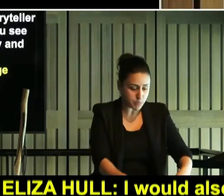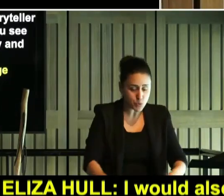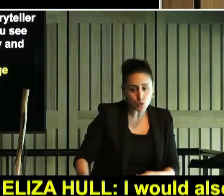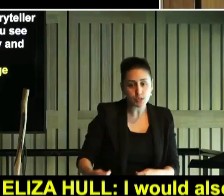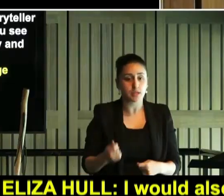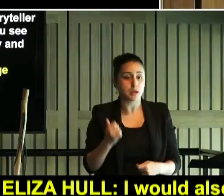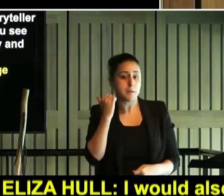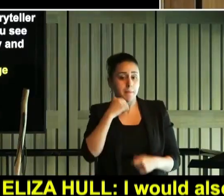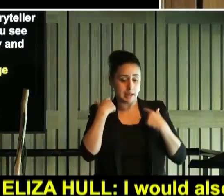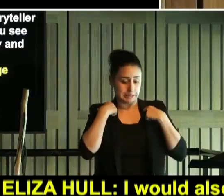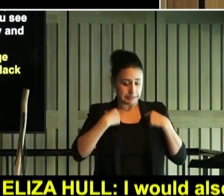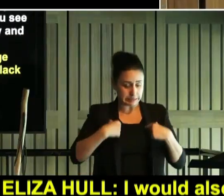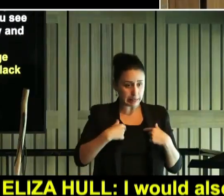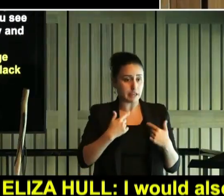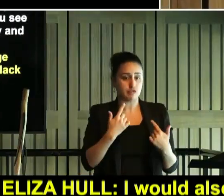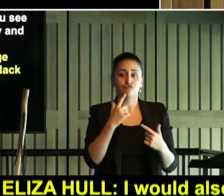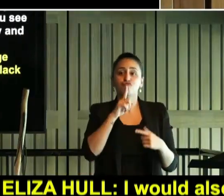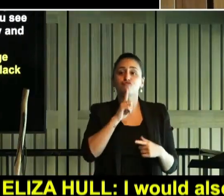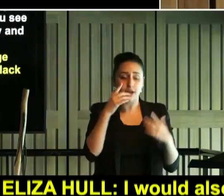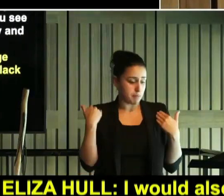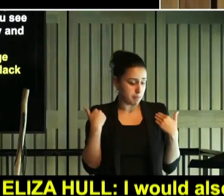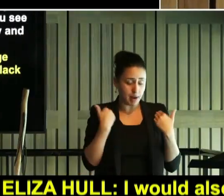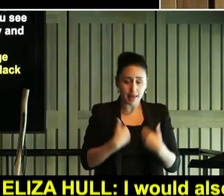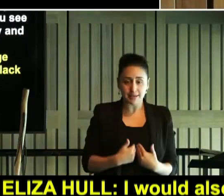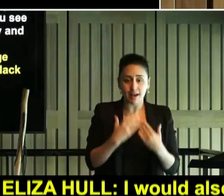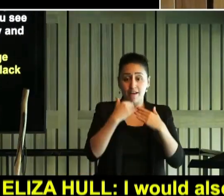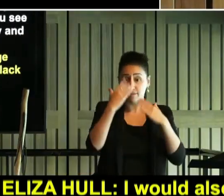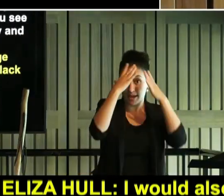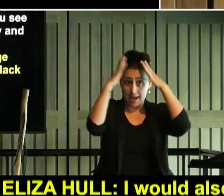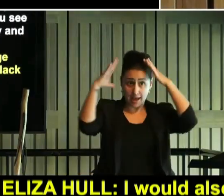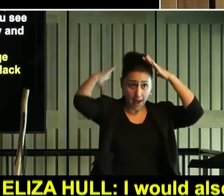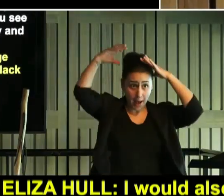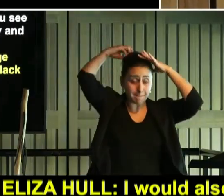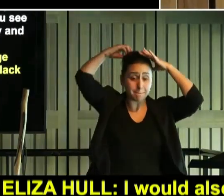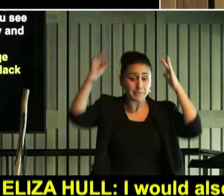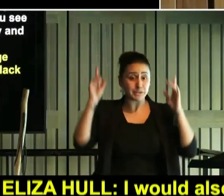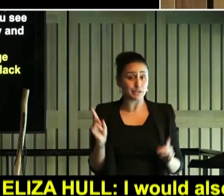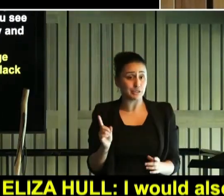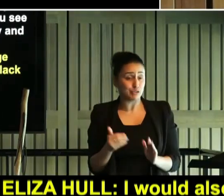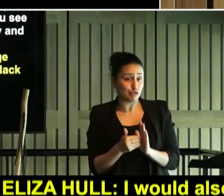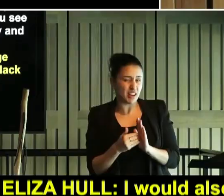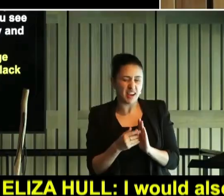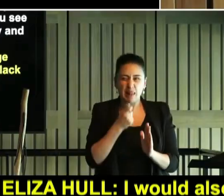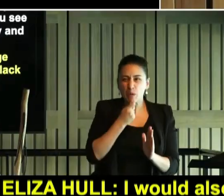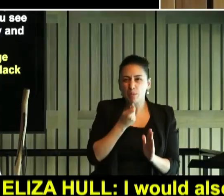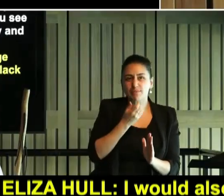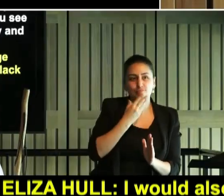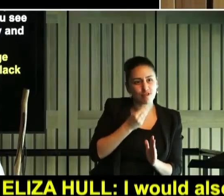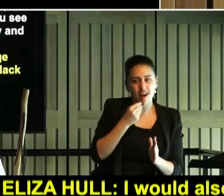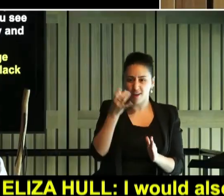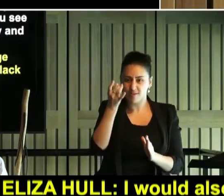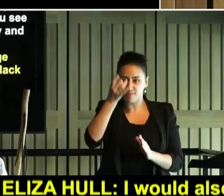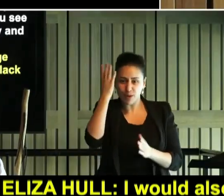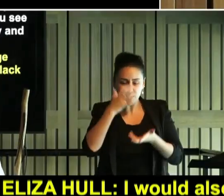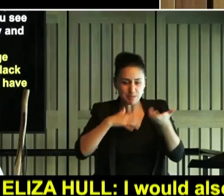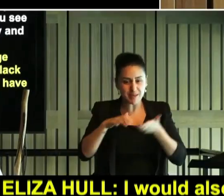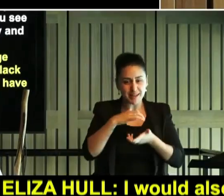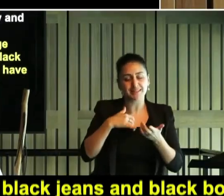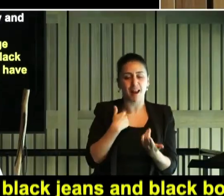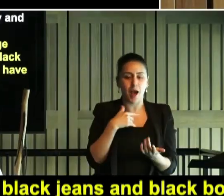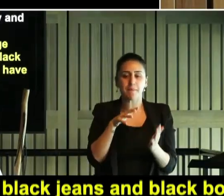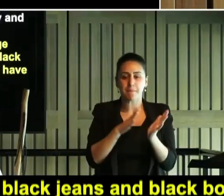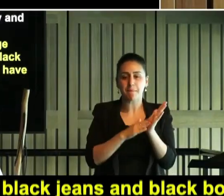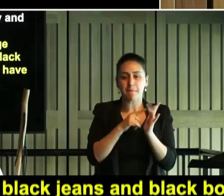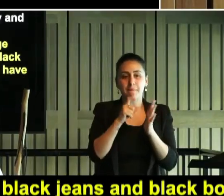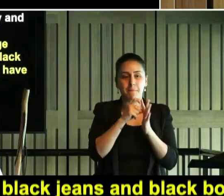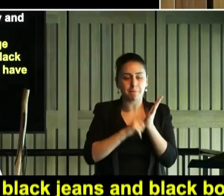a red blazer. And I have my hair up today, and it's kind of blondie brown hair, and I'm also middle-aged